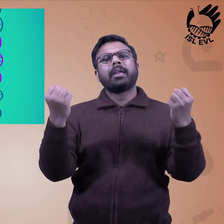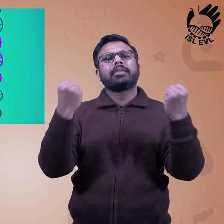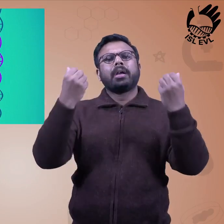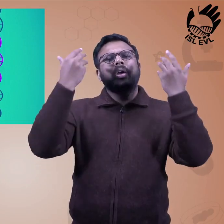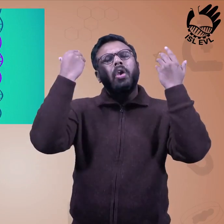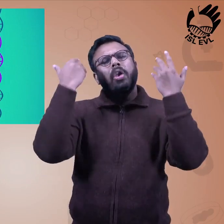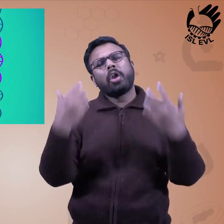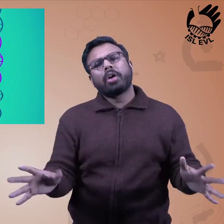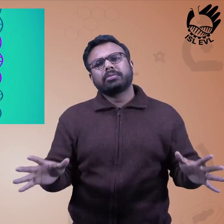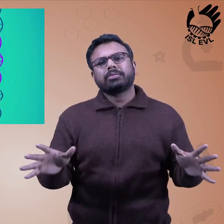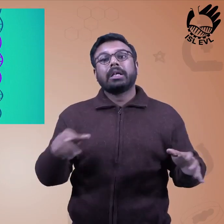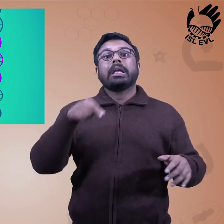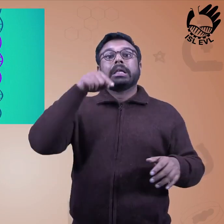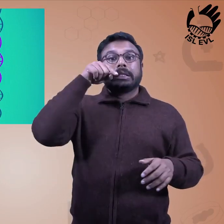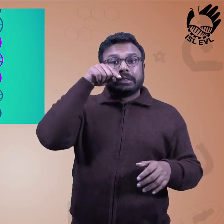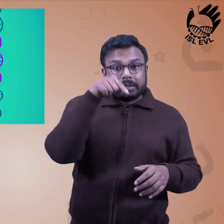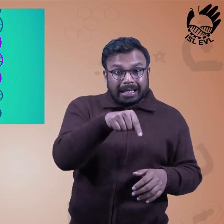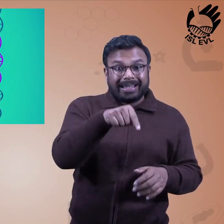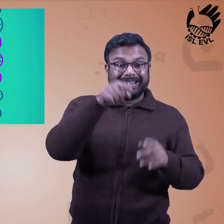dysfunctional.